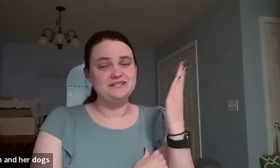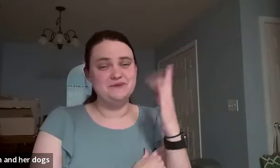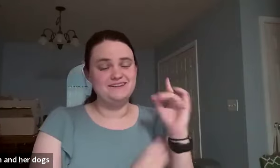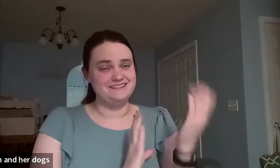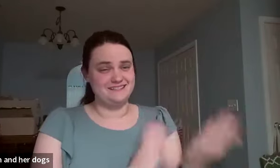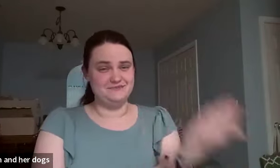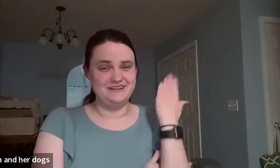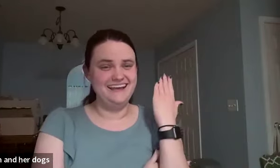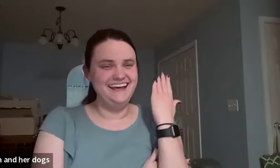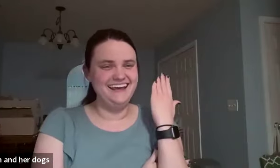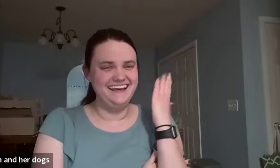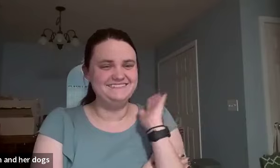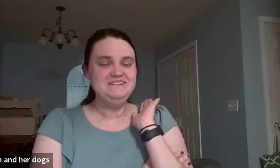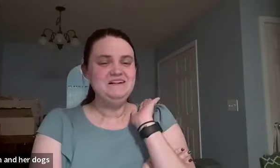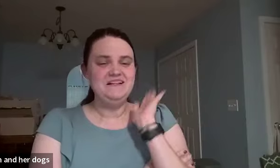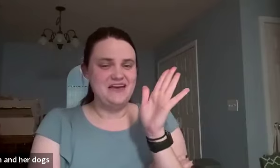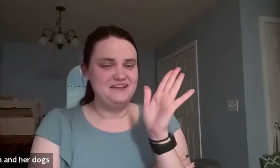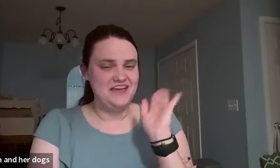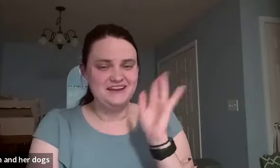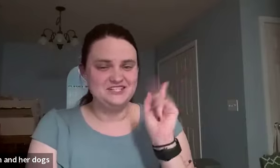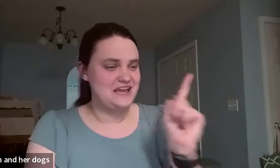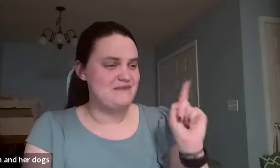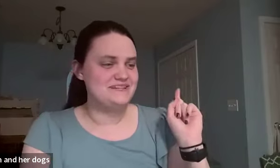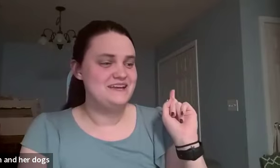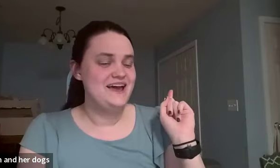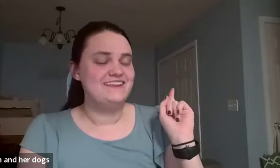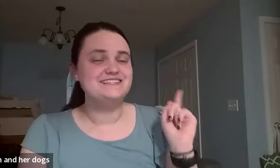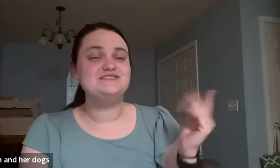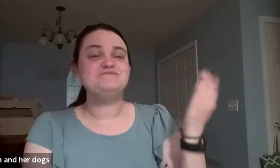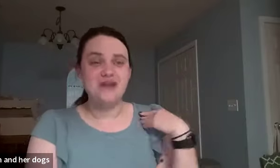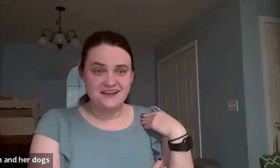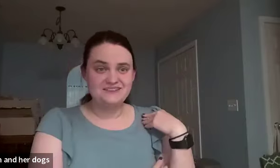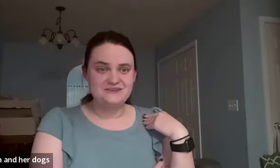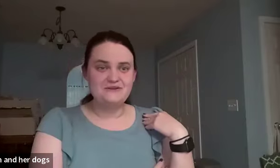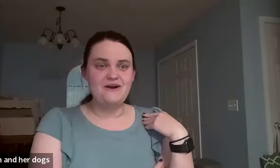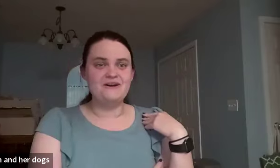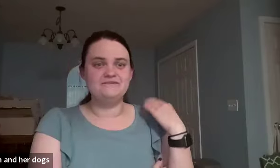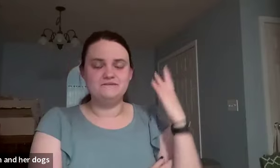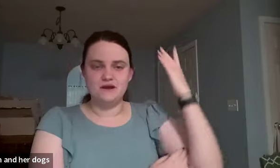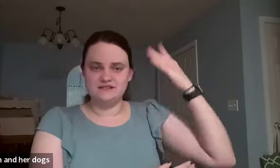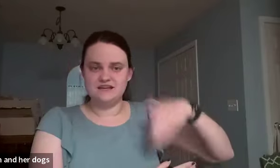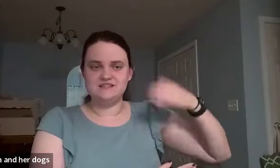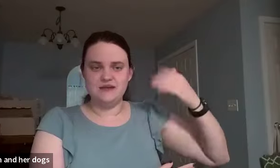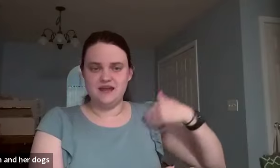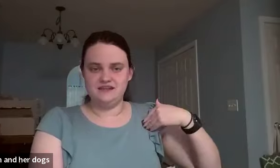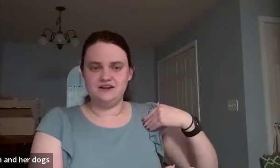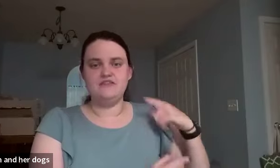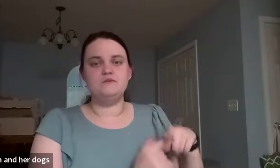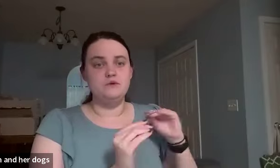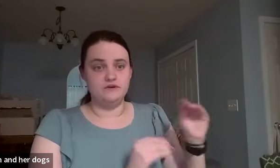morning spelling class this morning. That just happened. Let's go back through our signs that we had here, and then we'll move